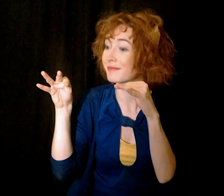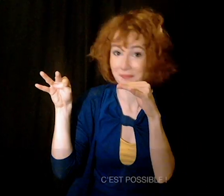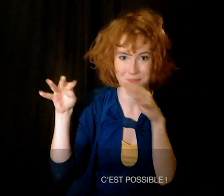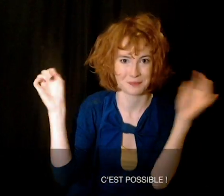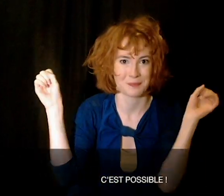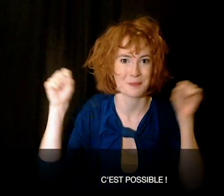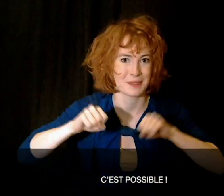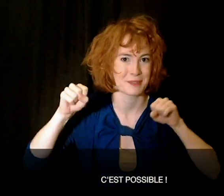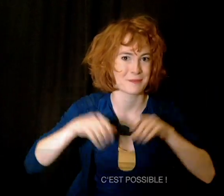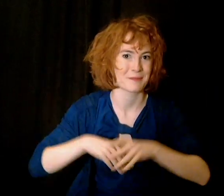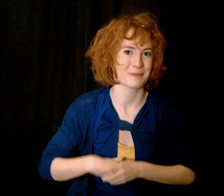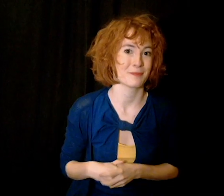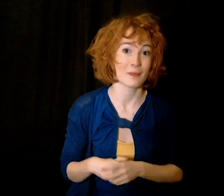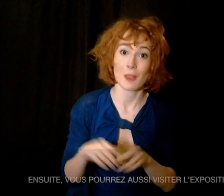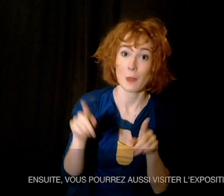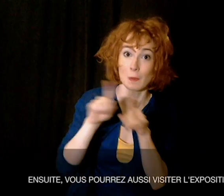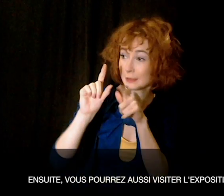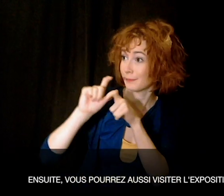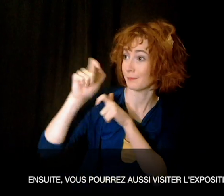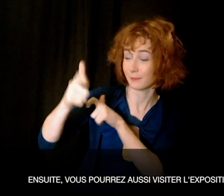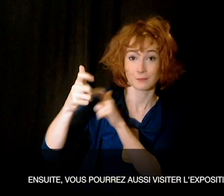Thank you